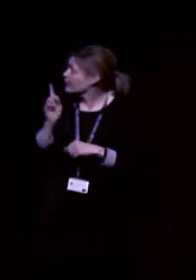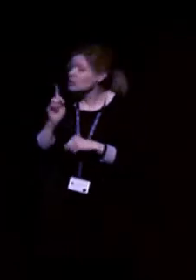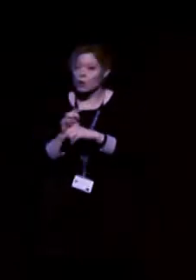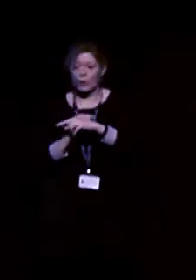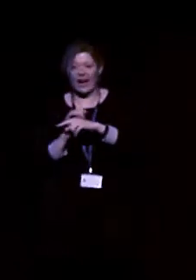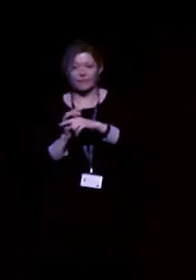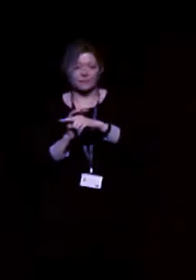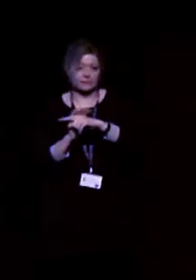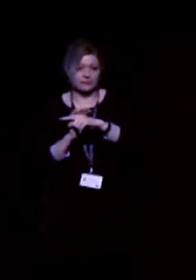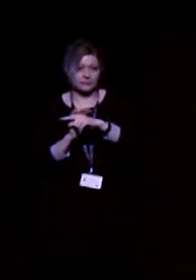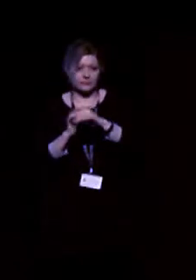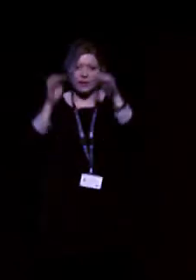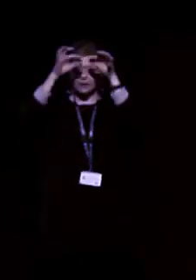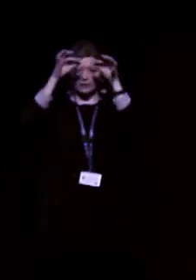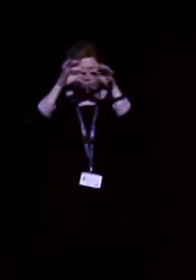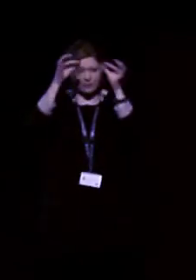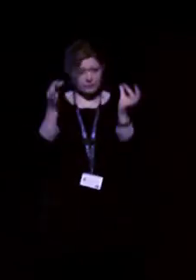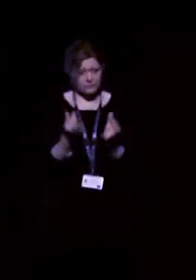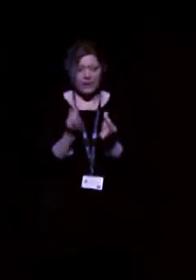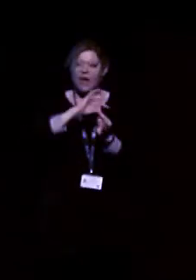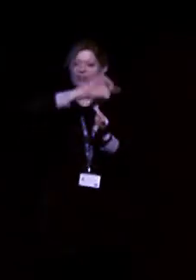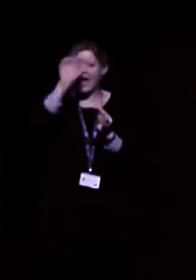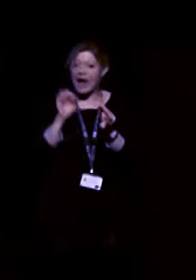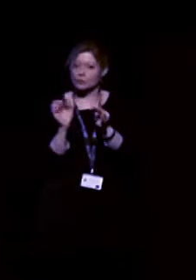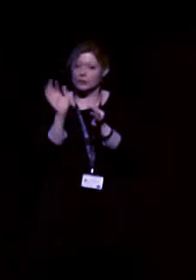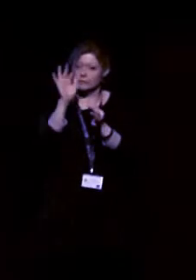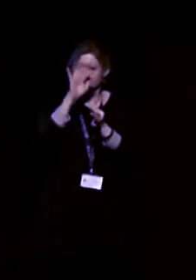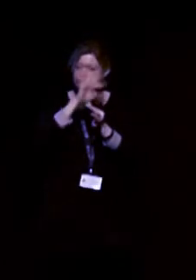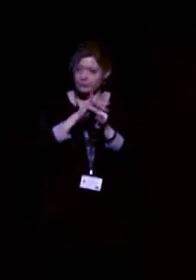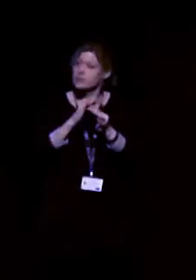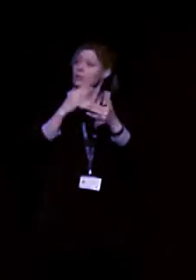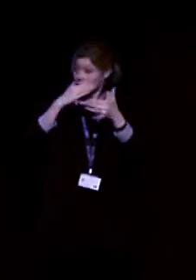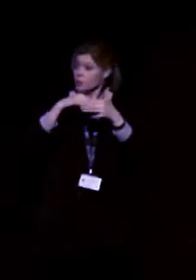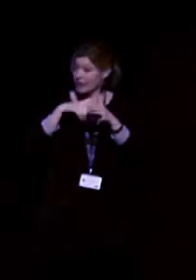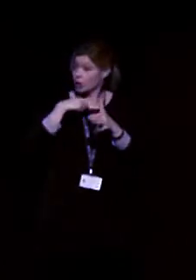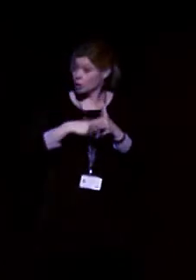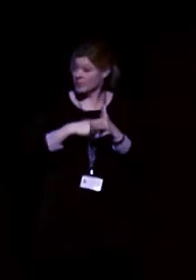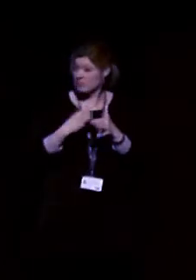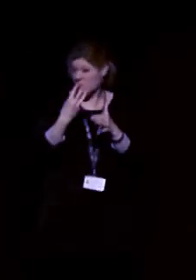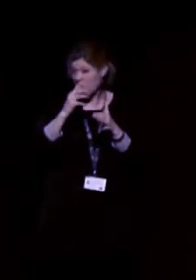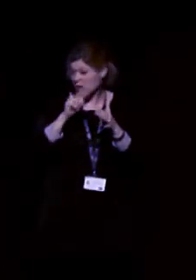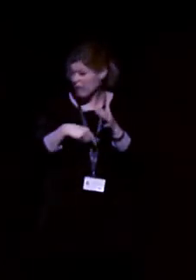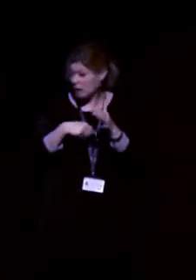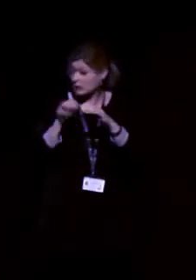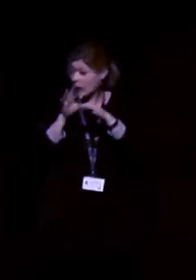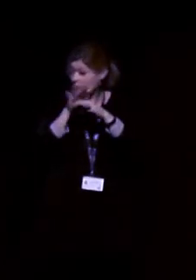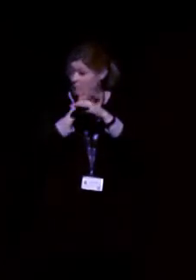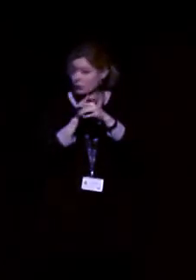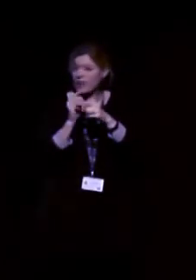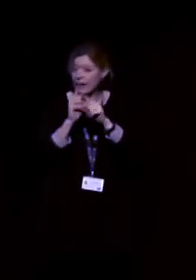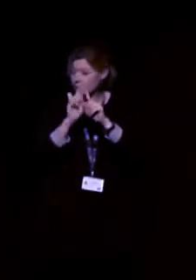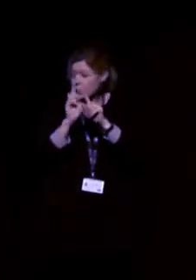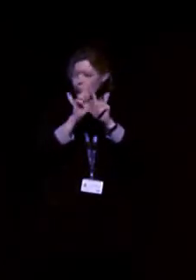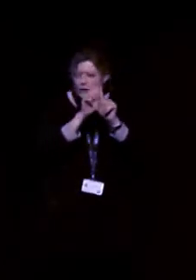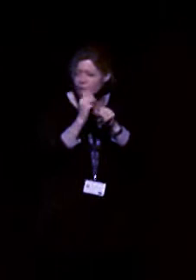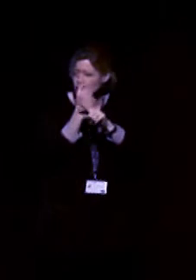cells, and within the human there are 3,500 hair cells on the basilar membrane that are unique.